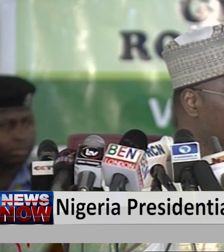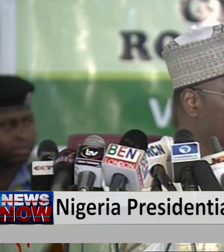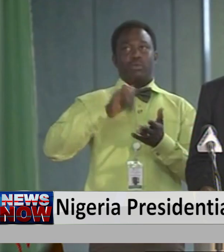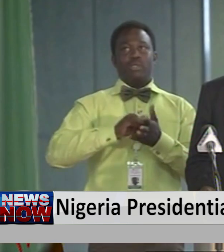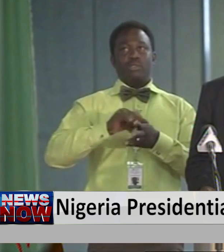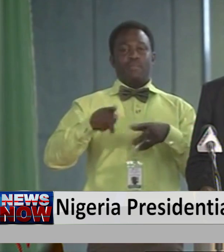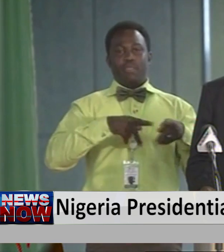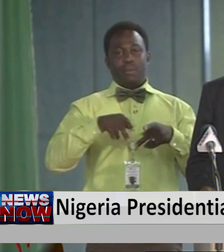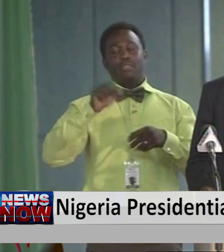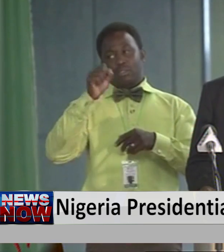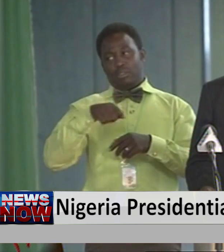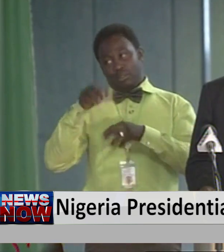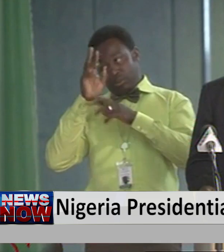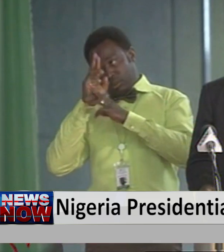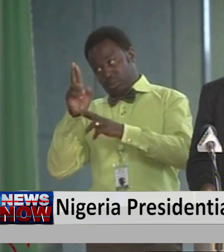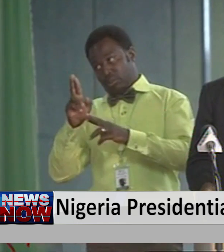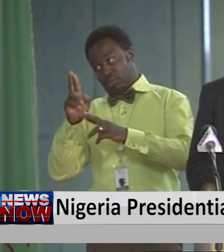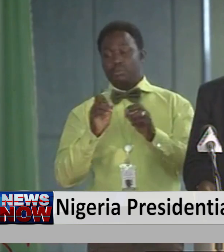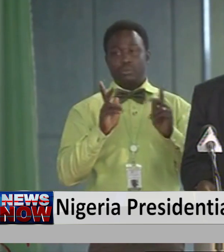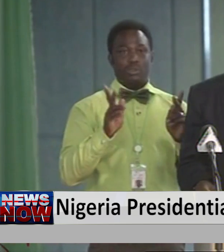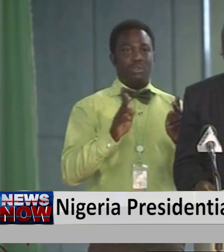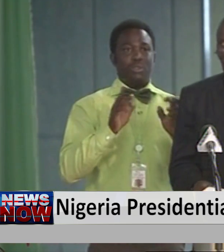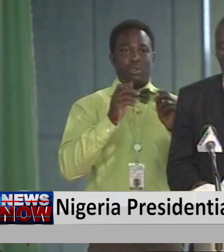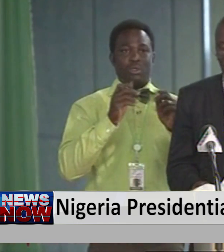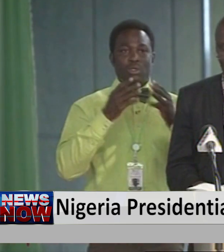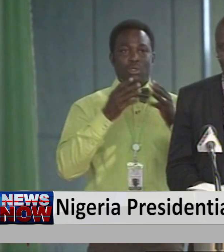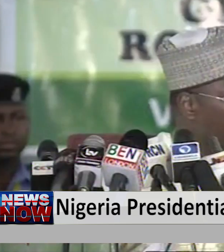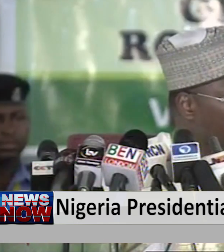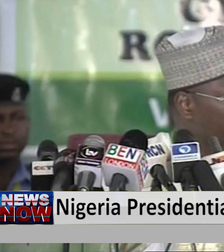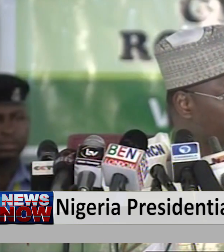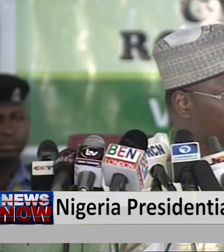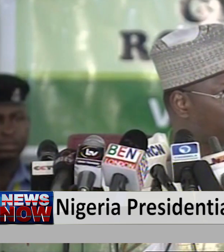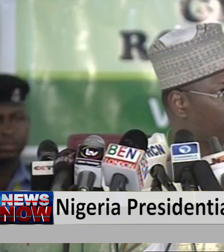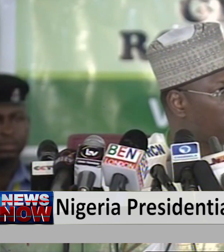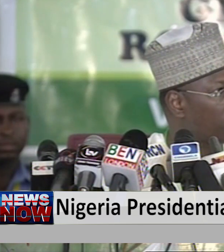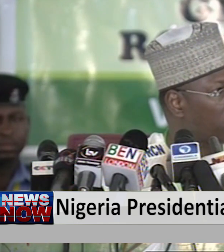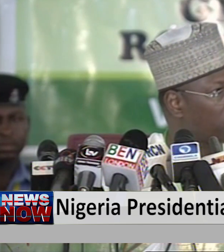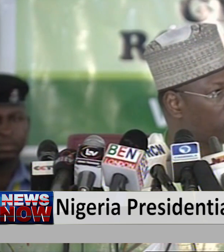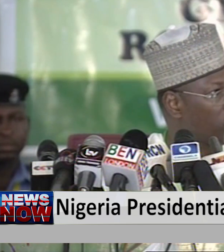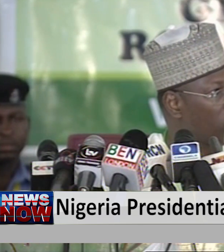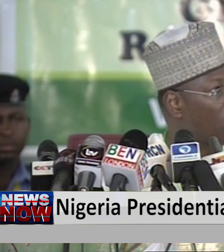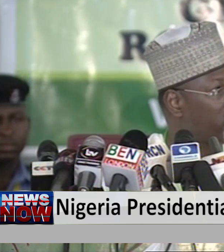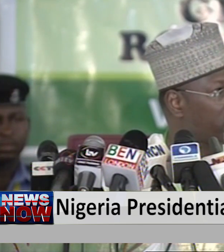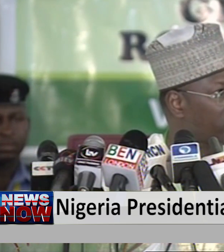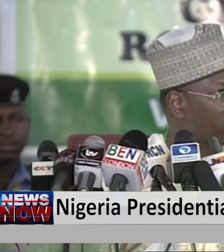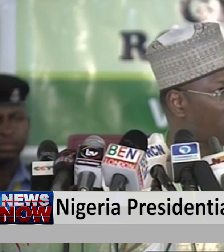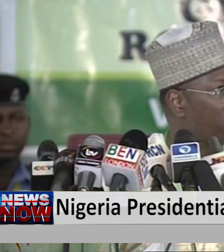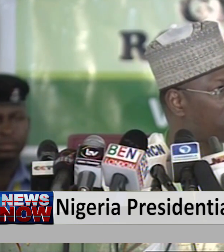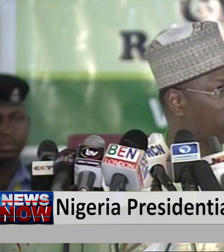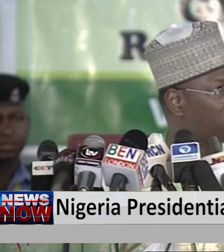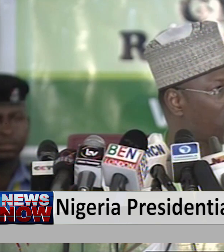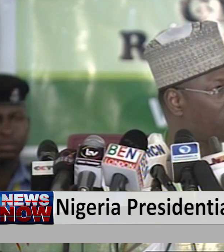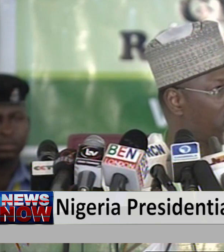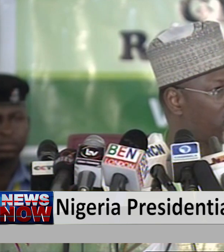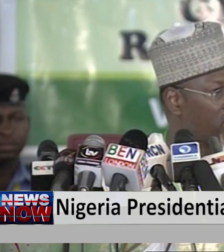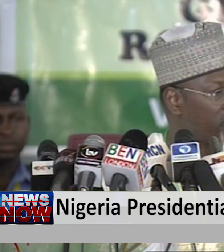representatives of the parties? Yes, sir. All right. Okay, thank you very much. So now you can submit that report, but we will note it as a comment